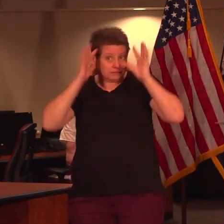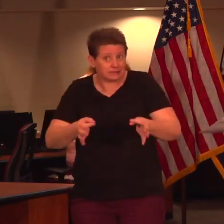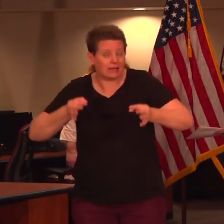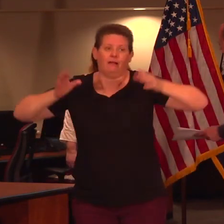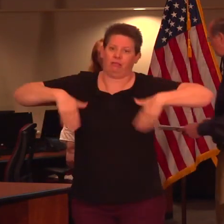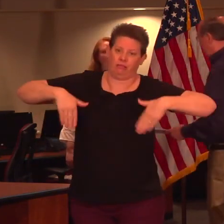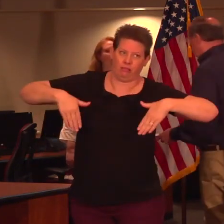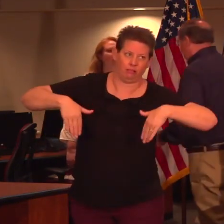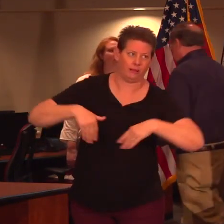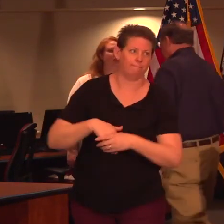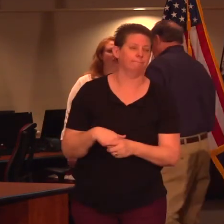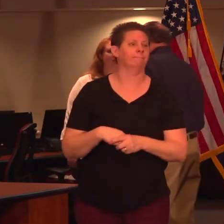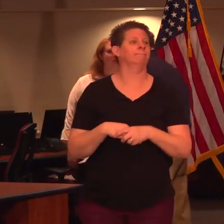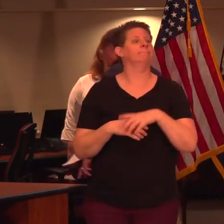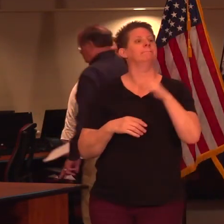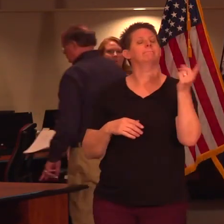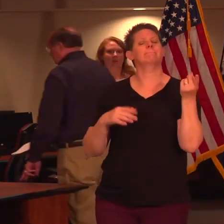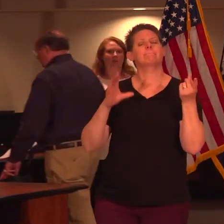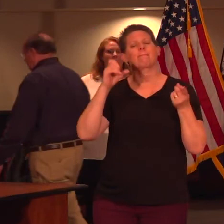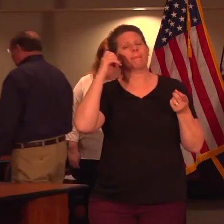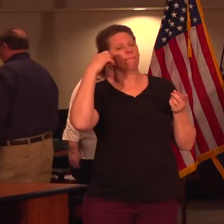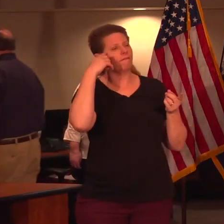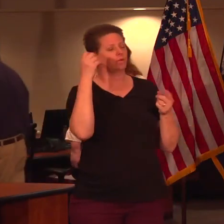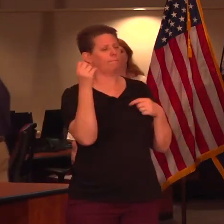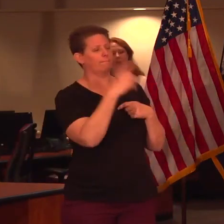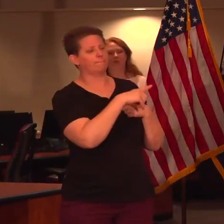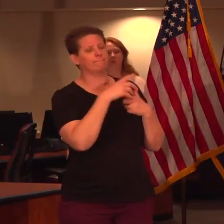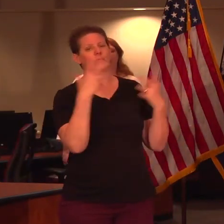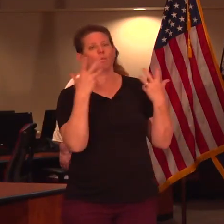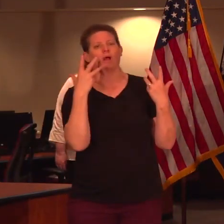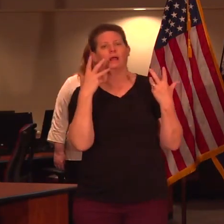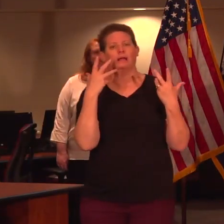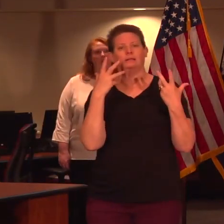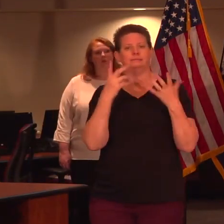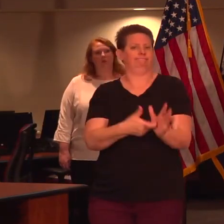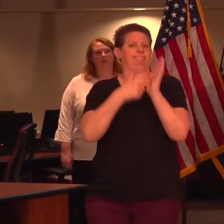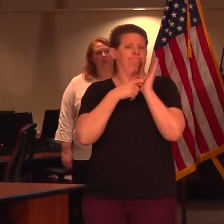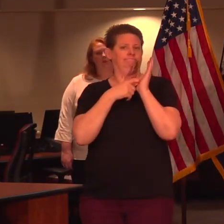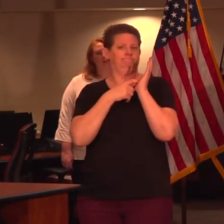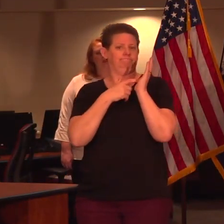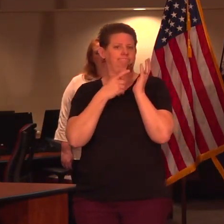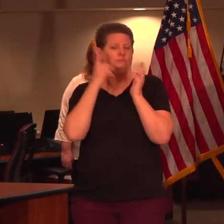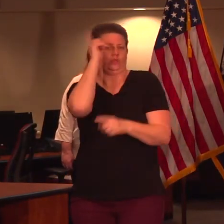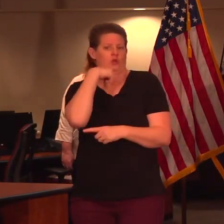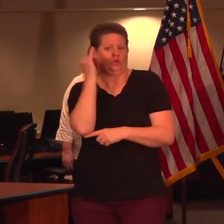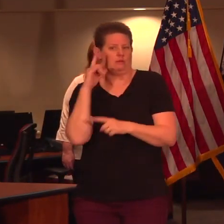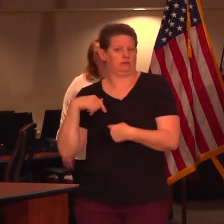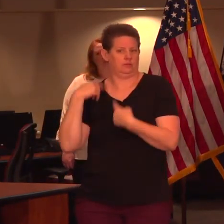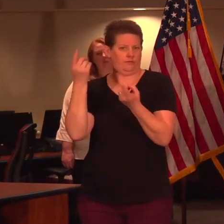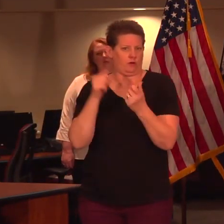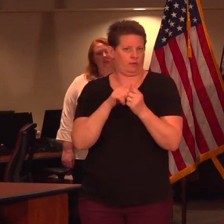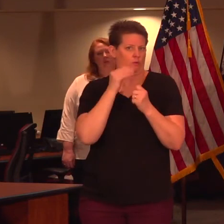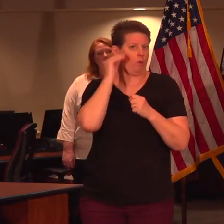Governor, what has enforcement looked like so far as your home or work mandate? And